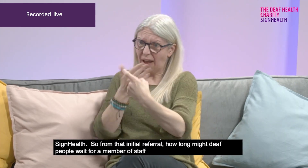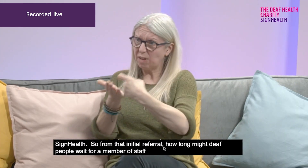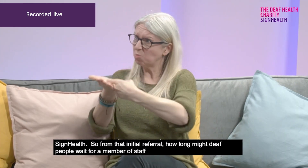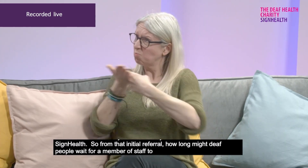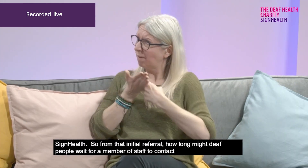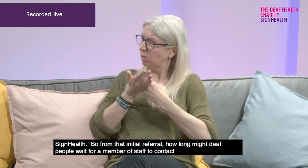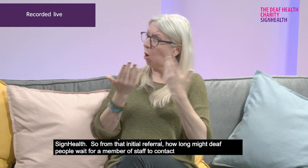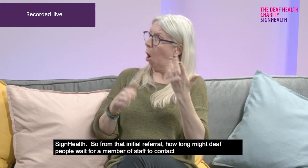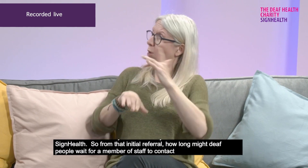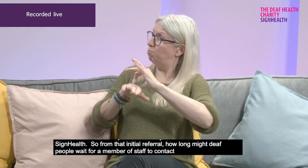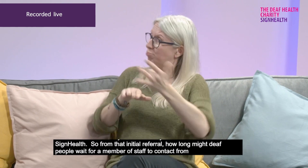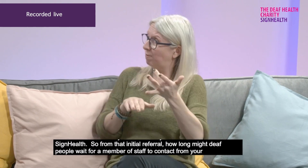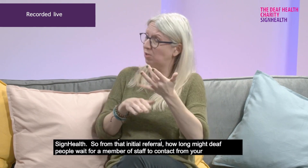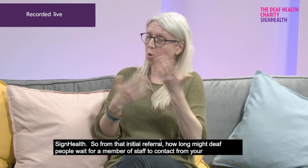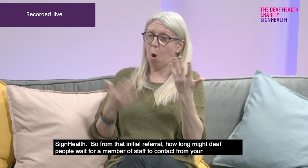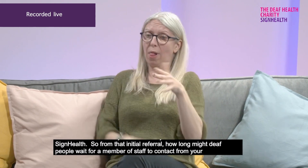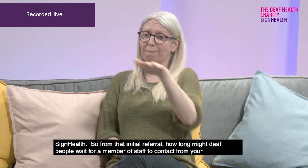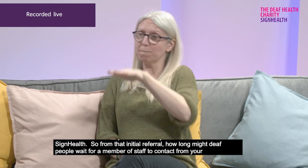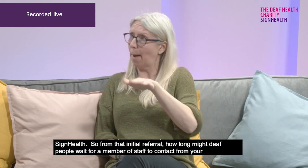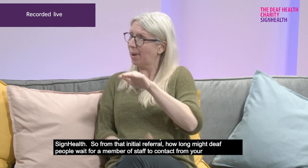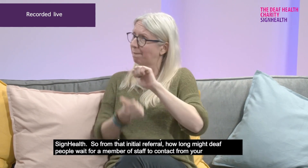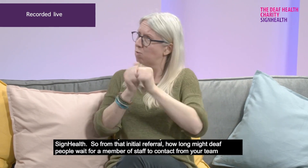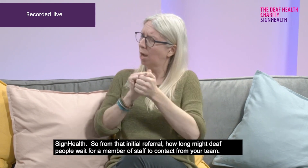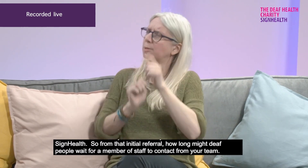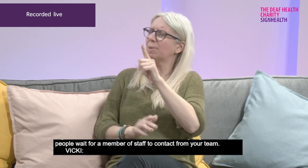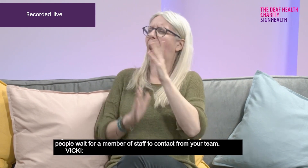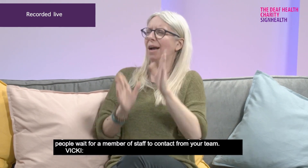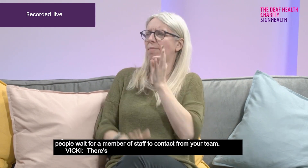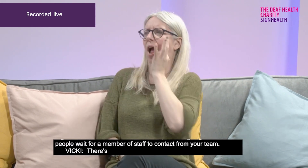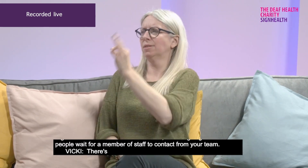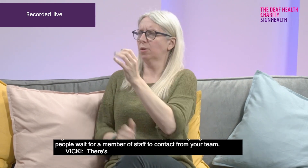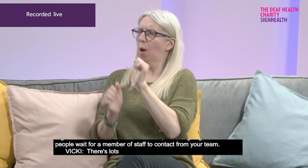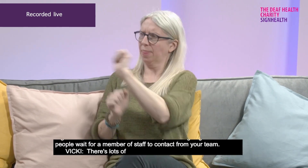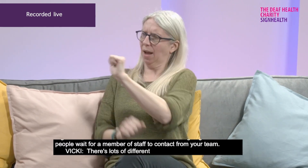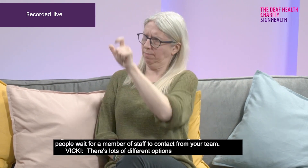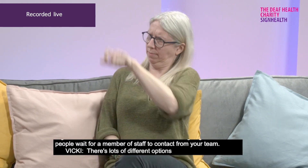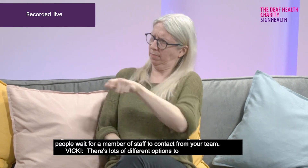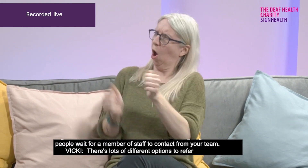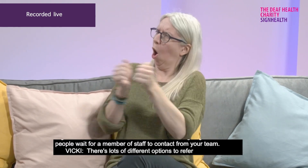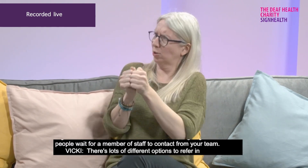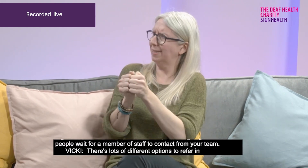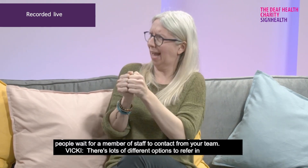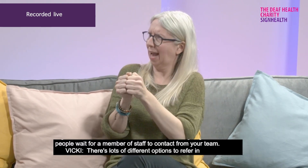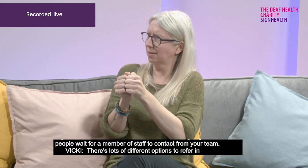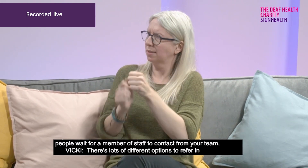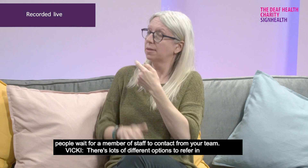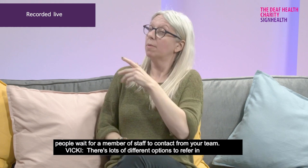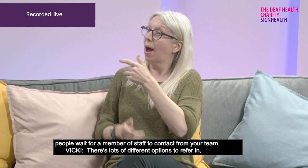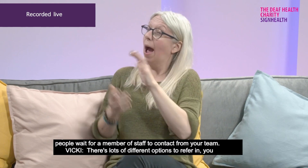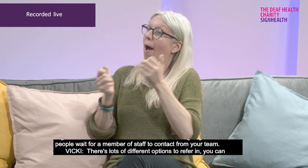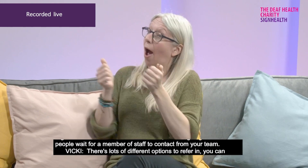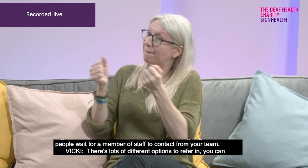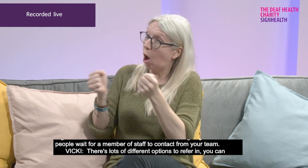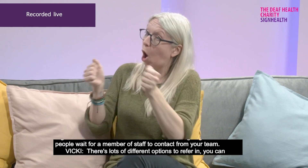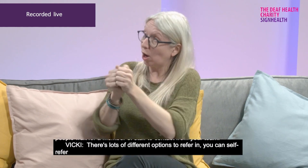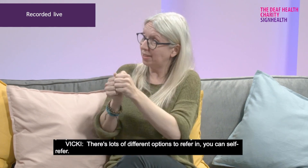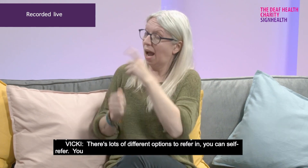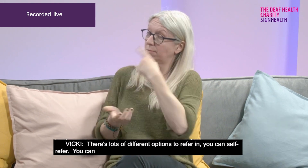contact from your team? Well, there's lots of different options you can to refer in. You can self-refer, you